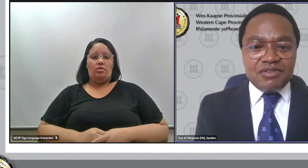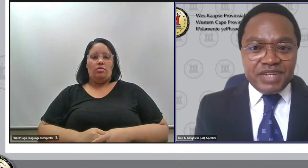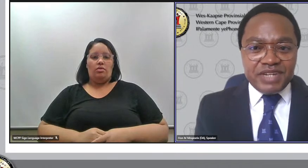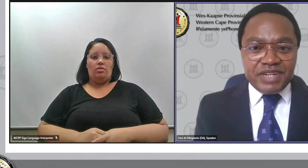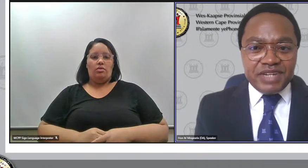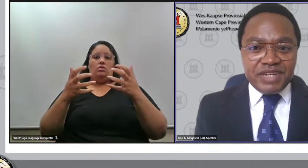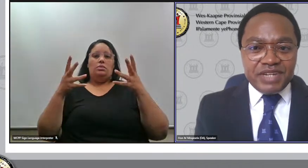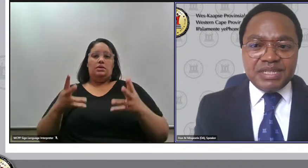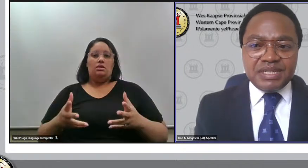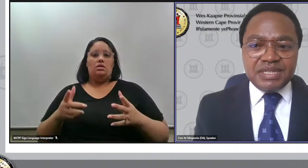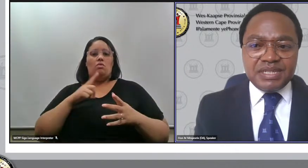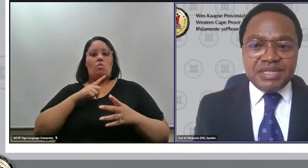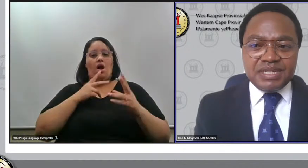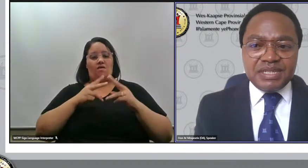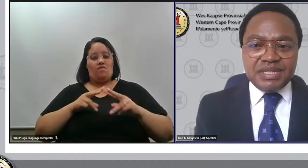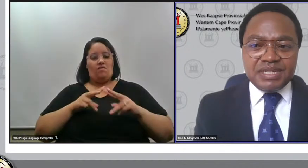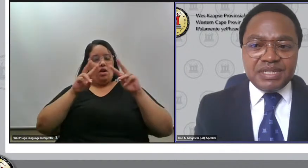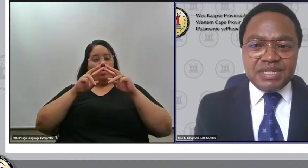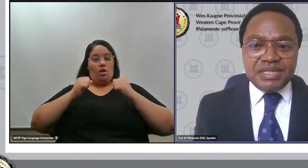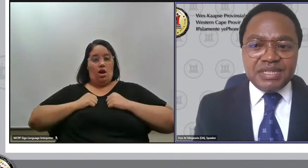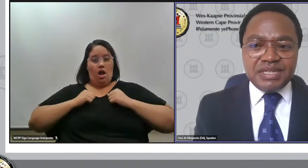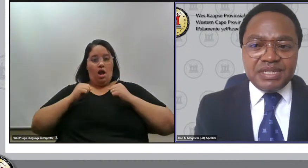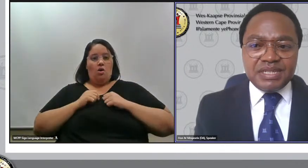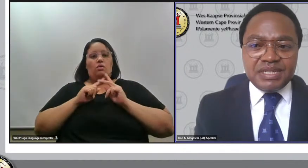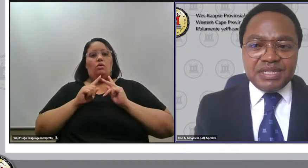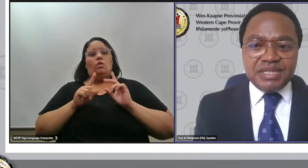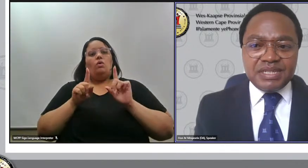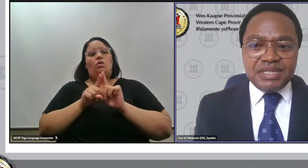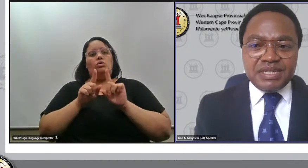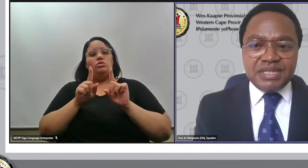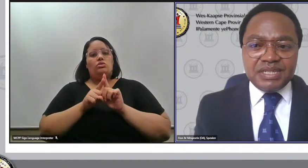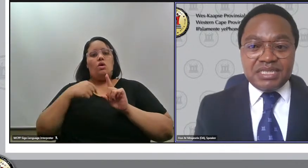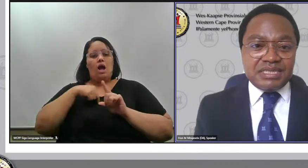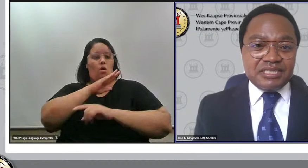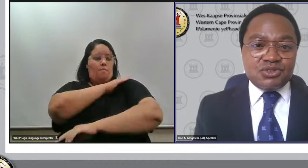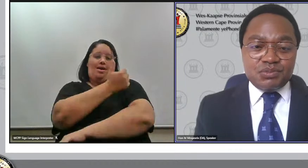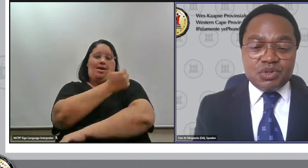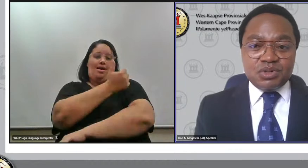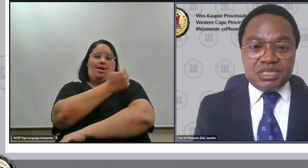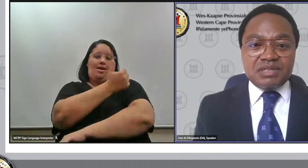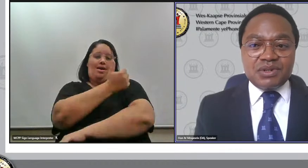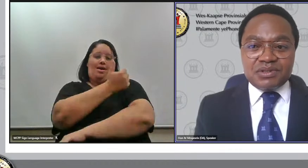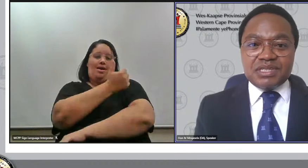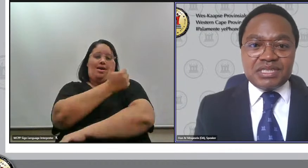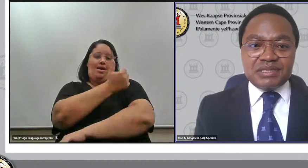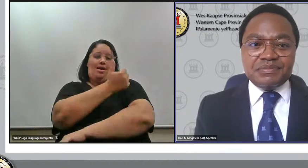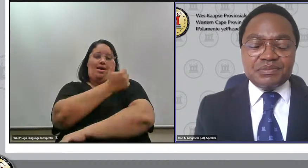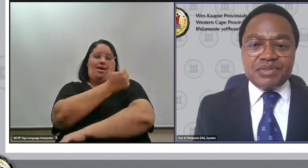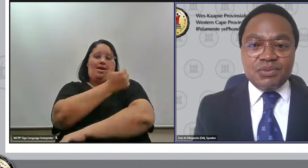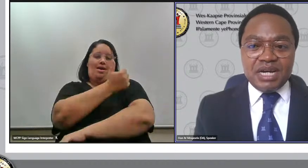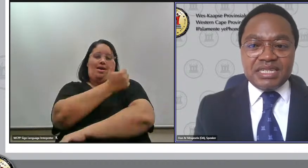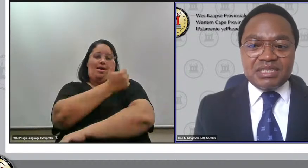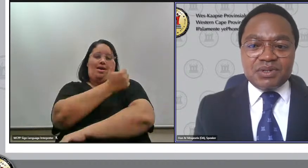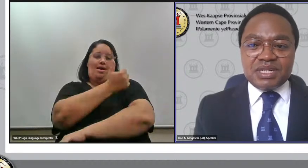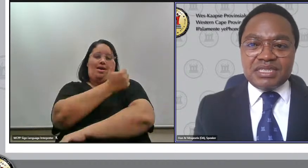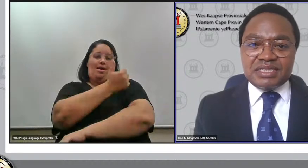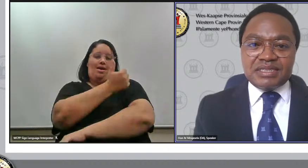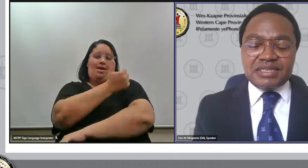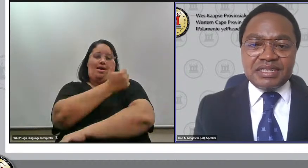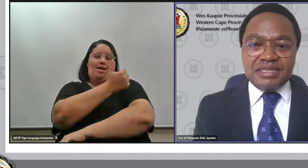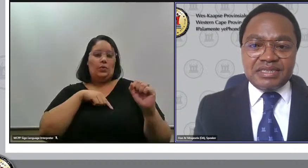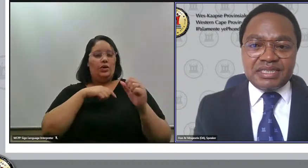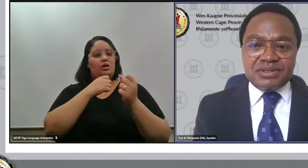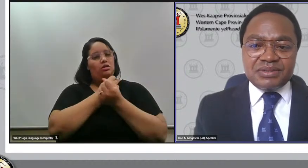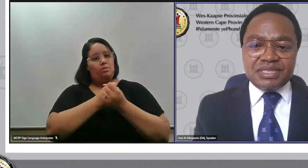of our values, and in terms of our mandate. And our mandate is to promote democracy. We are a